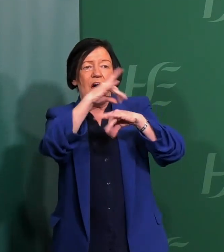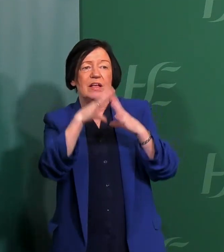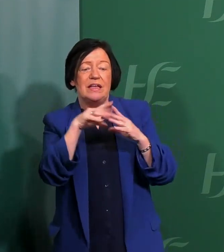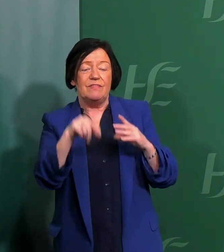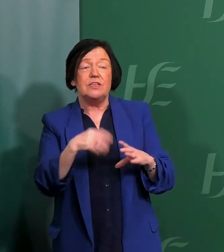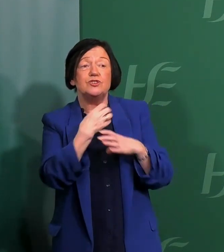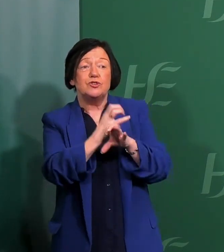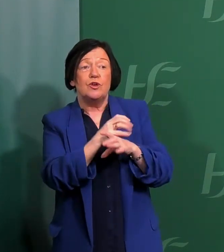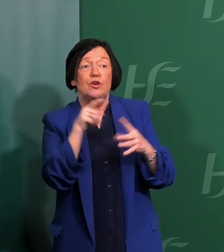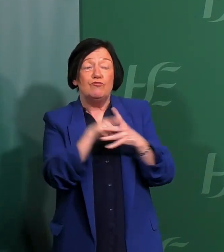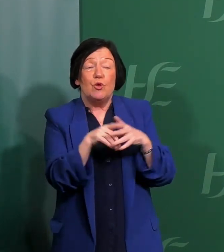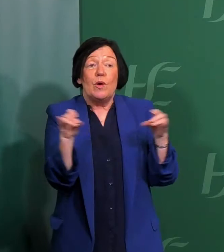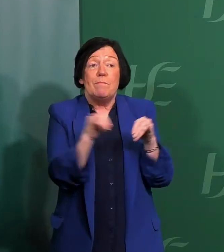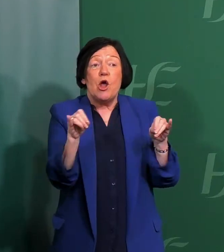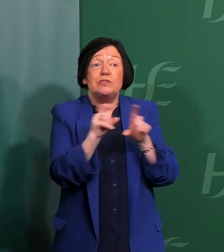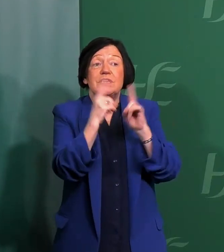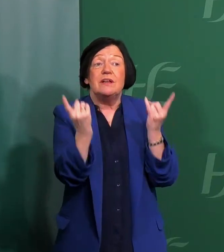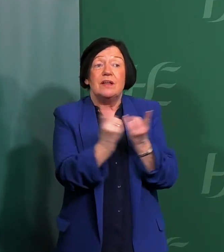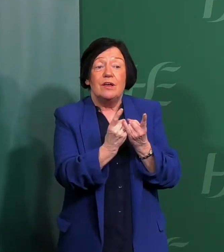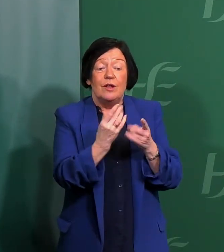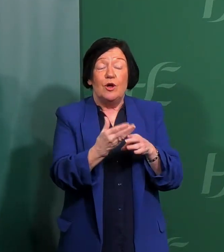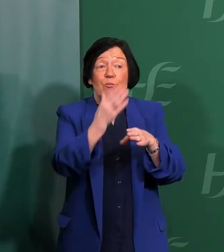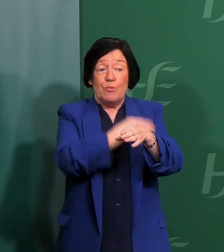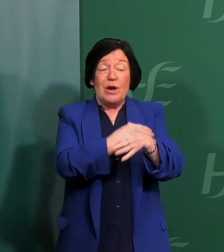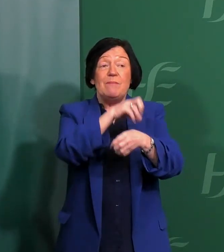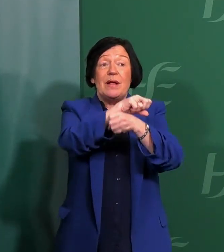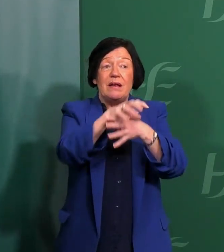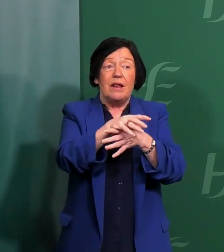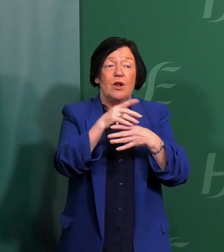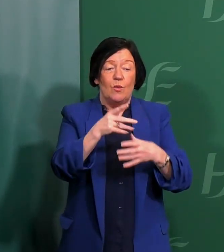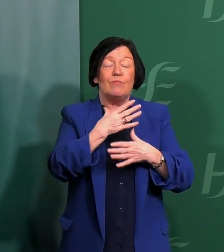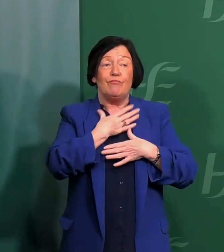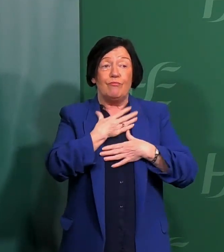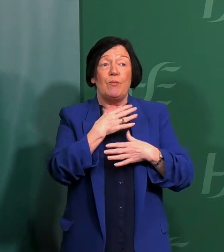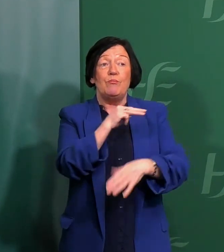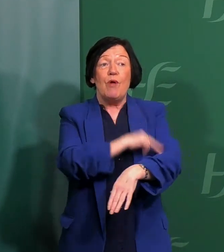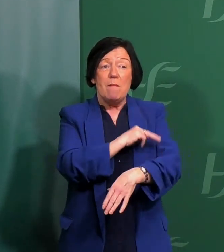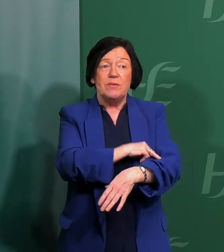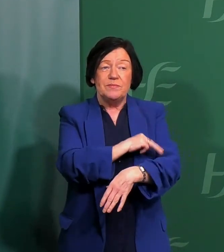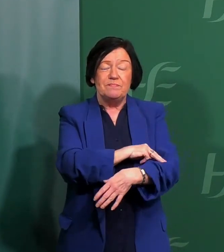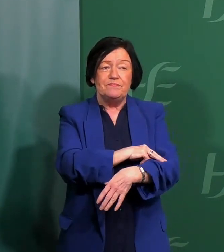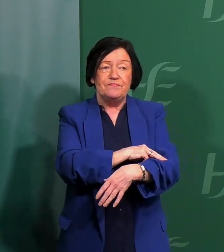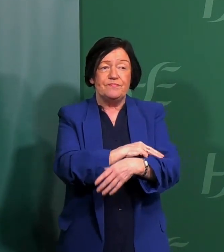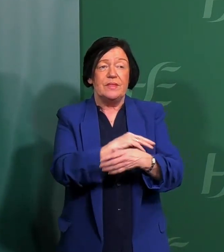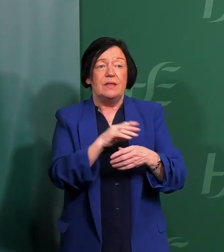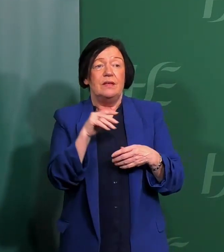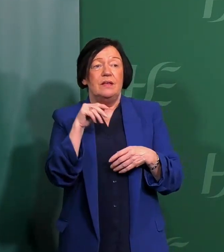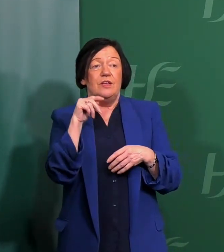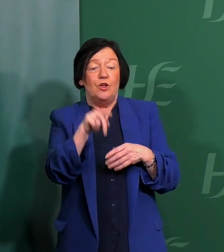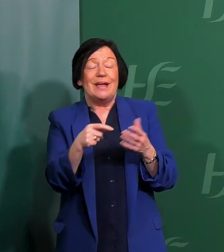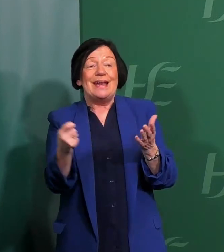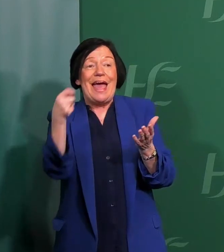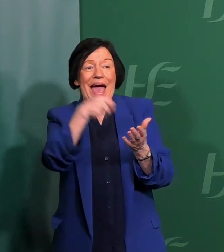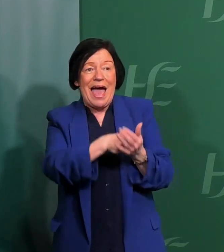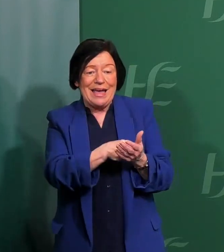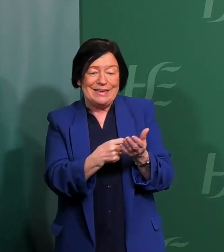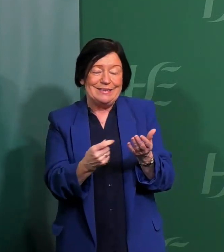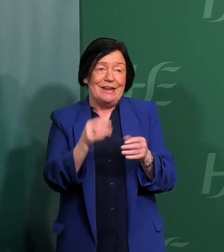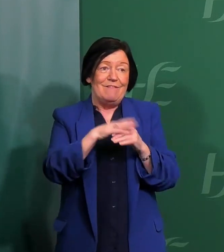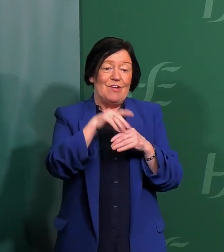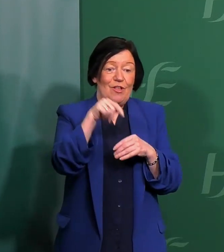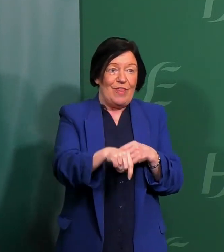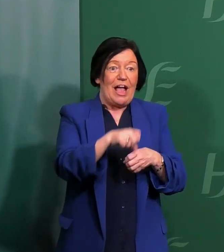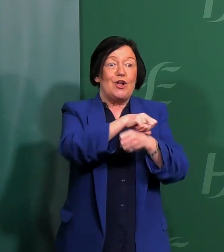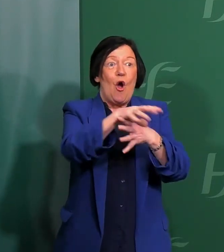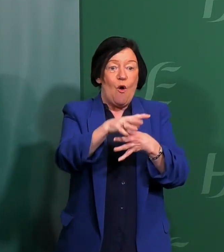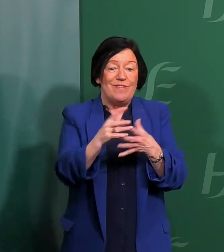in this country to emergency departments pre-pandemic were for acute respiratory problems. You can add the burden of COVID to that